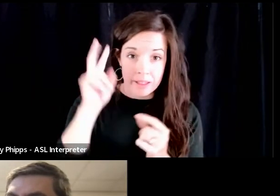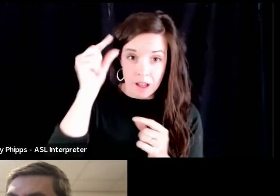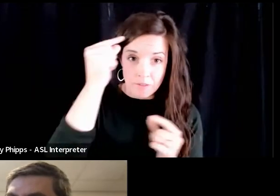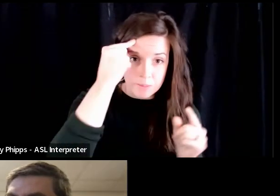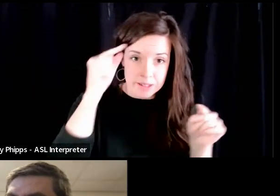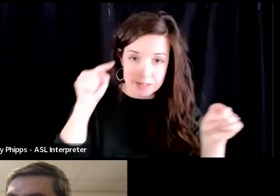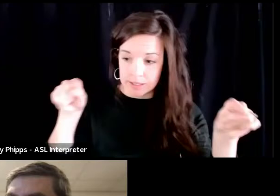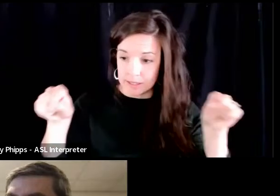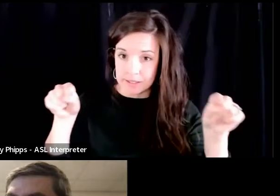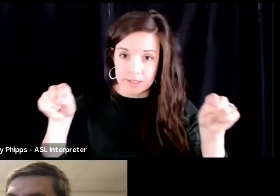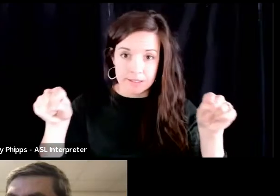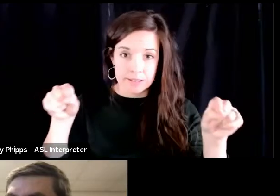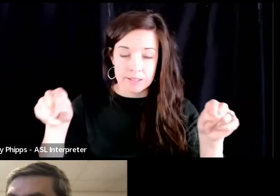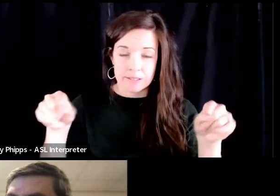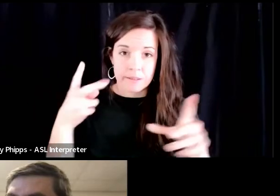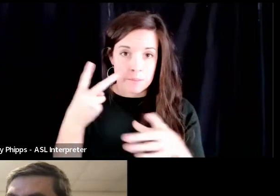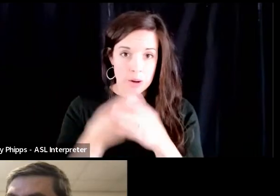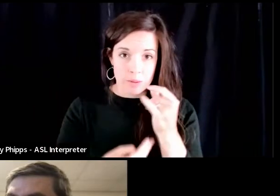Authority.